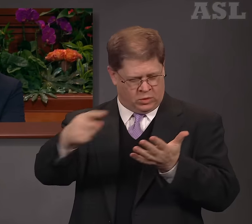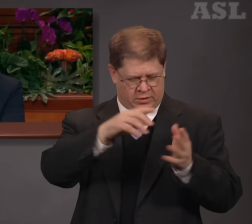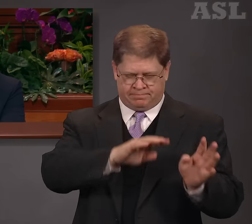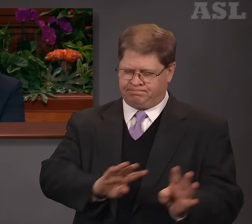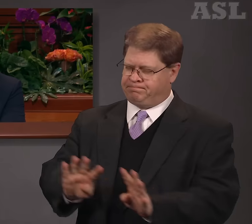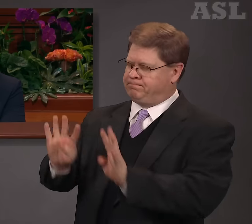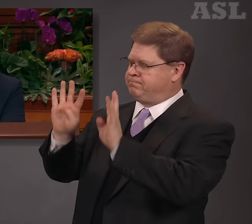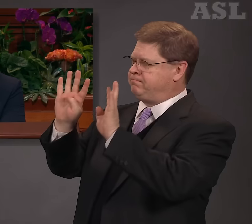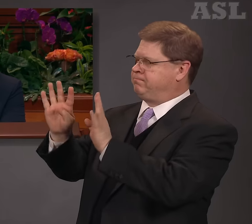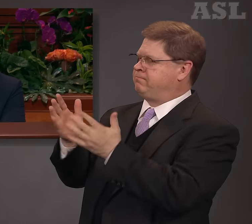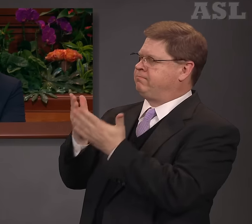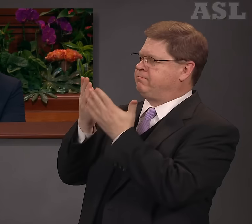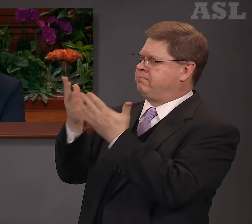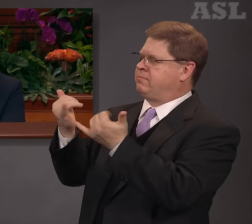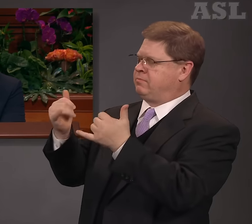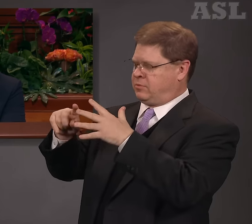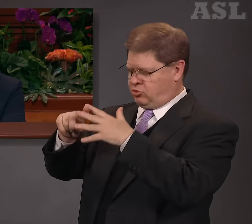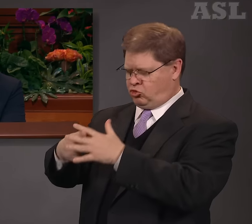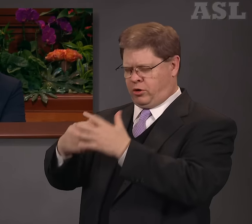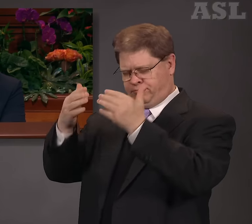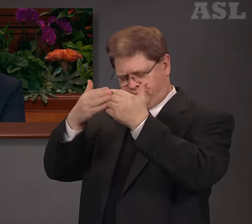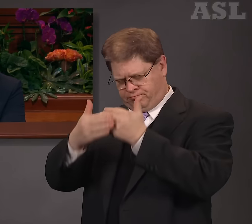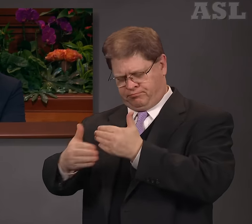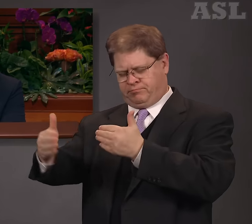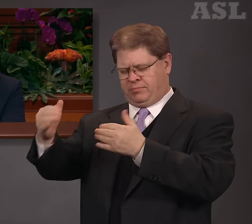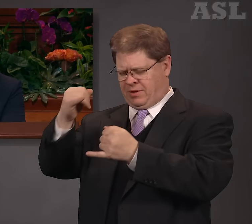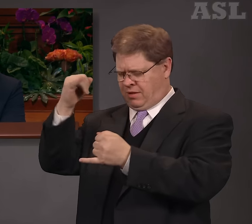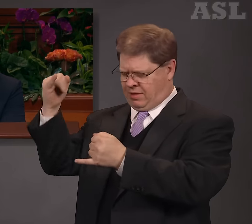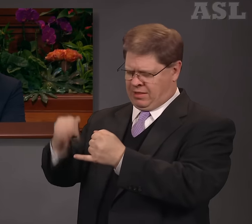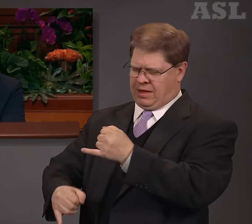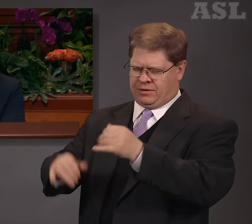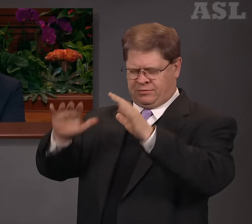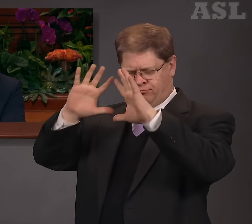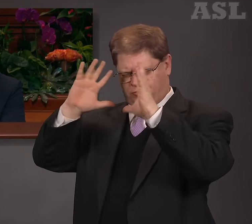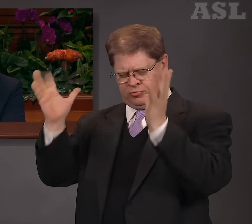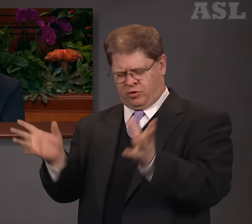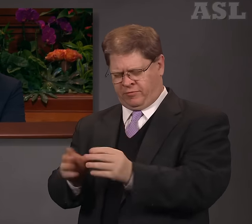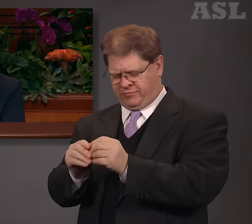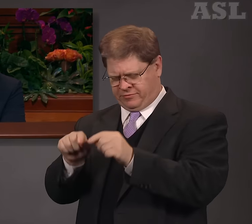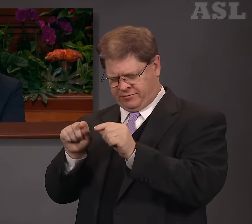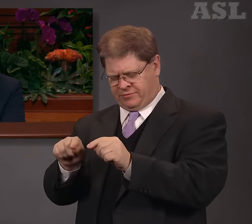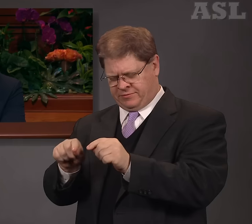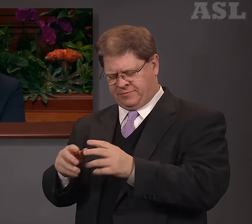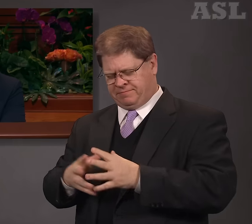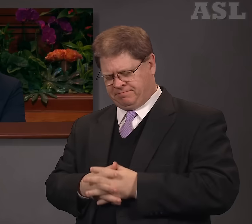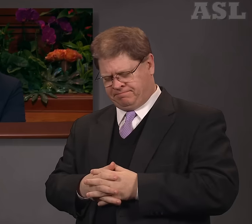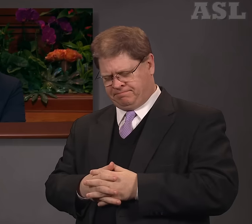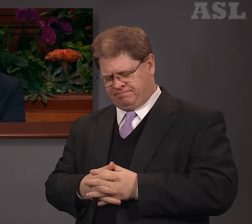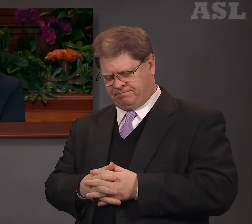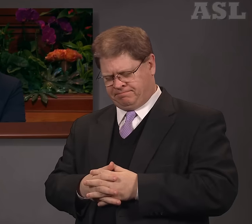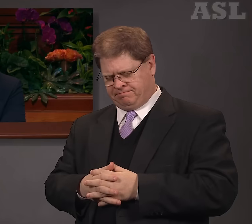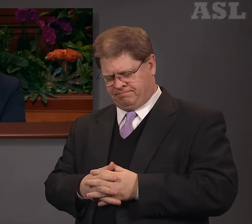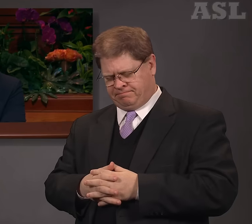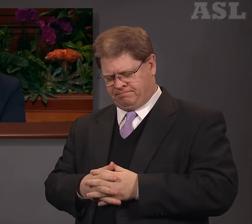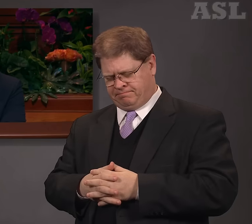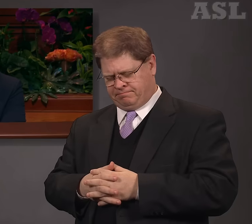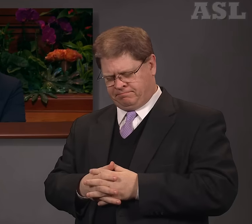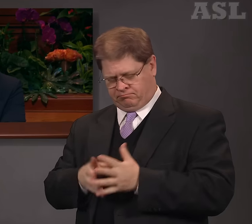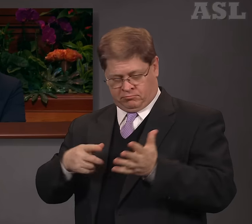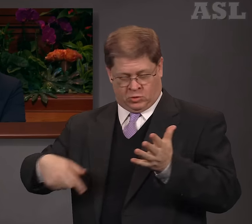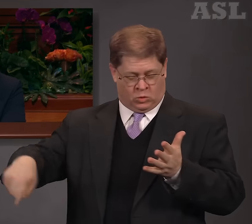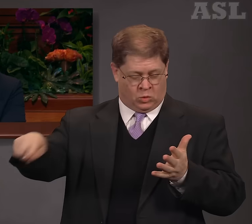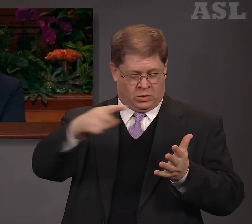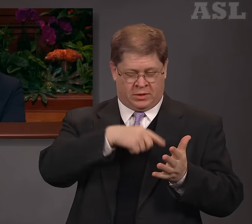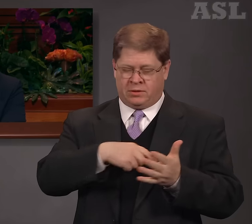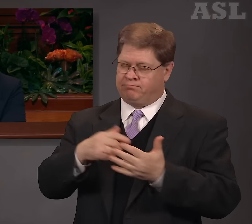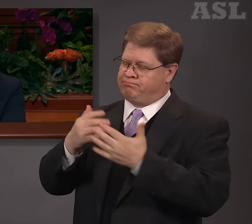thee to begin this concluding session of this marvelous conference with